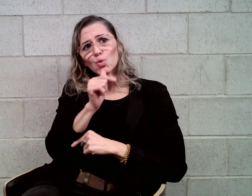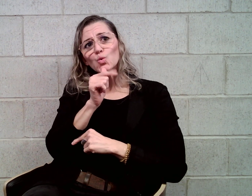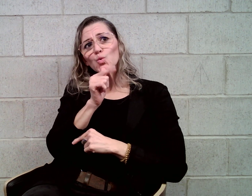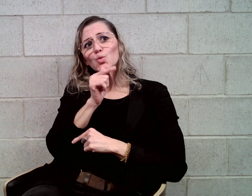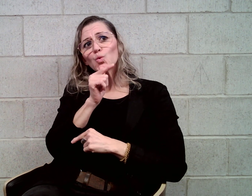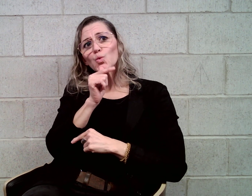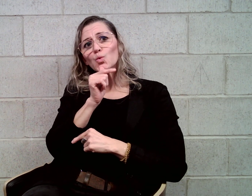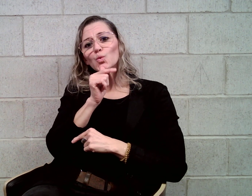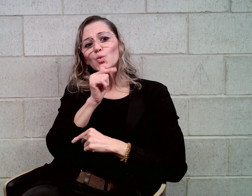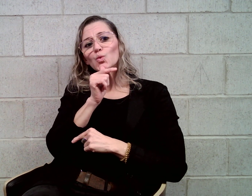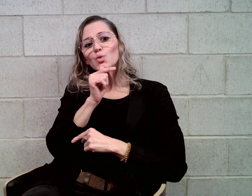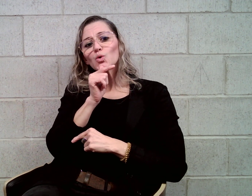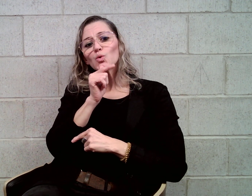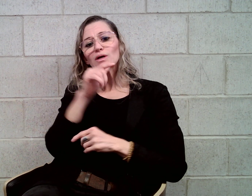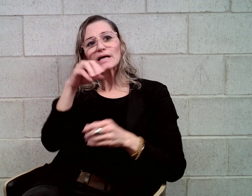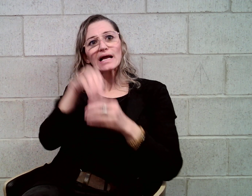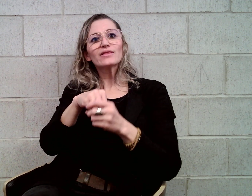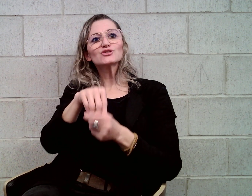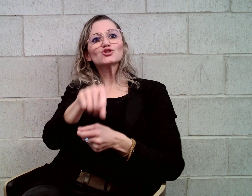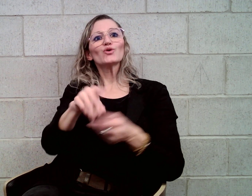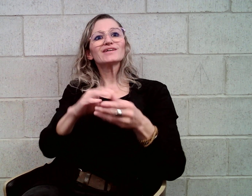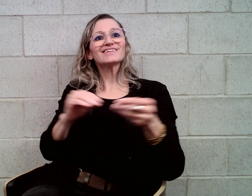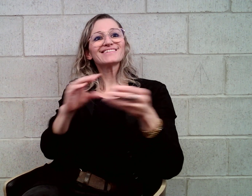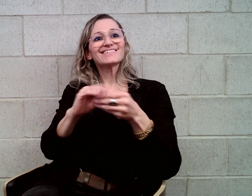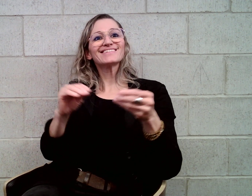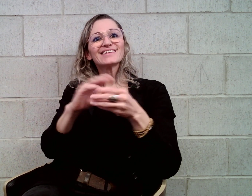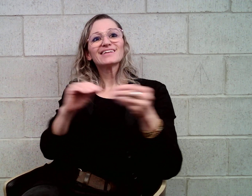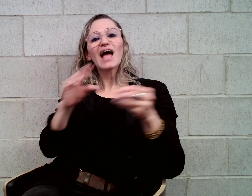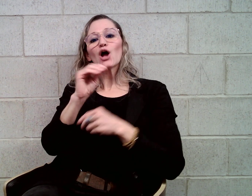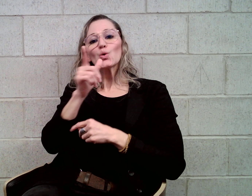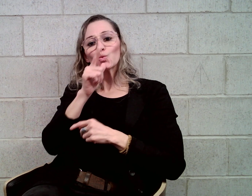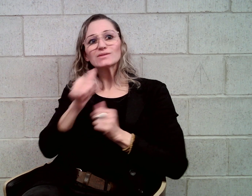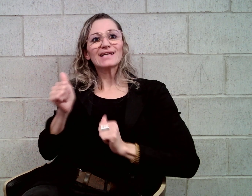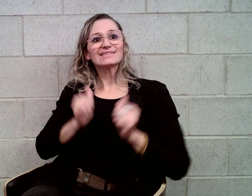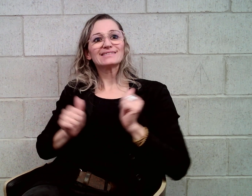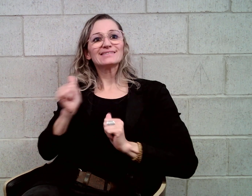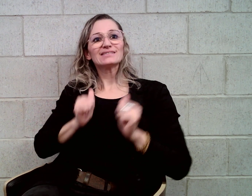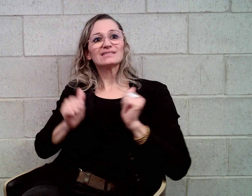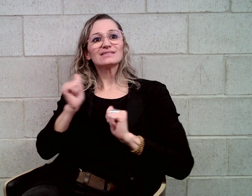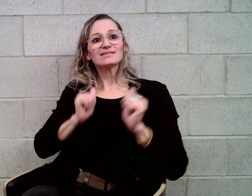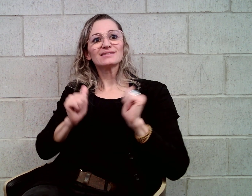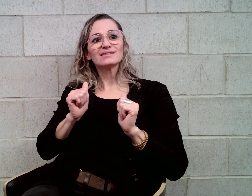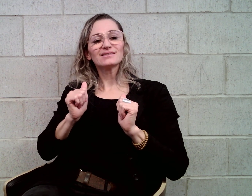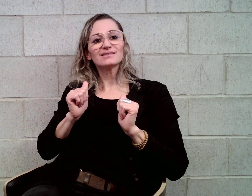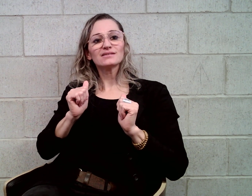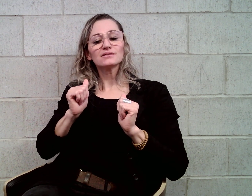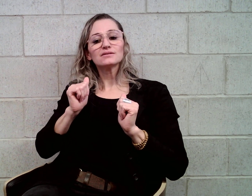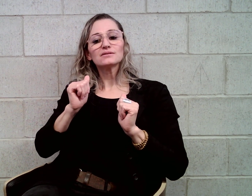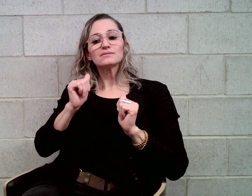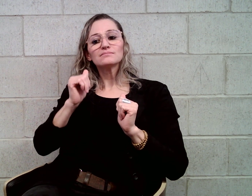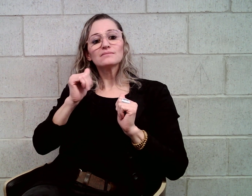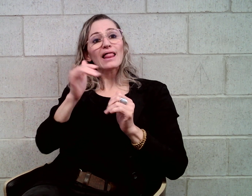I think it's important to examine who's in the story, who's in the